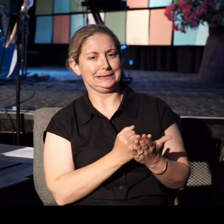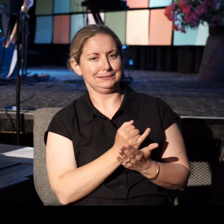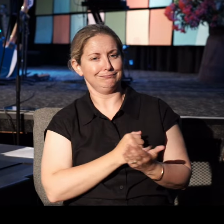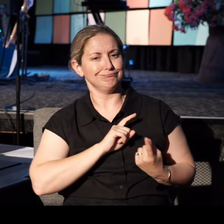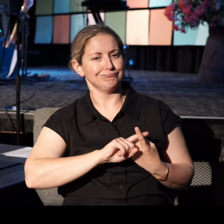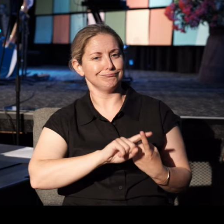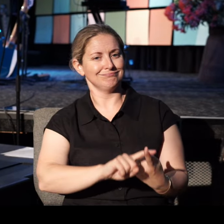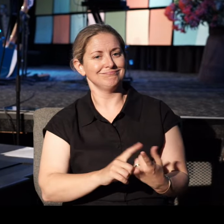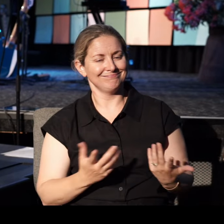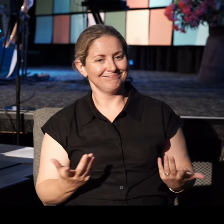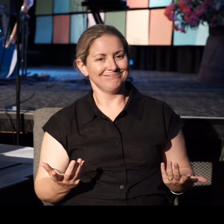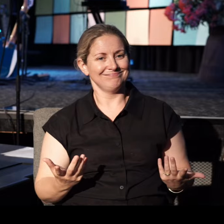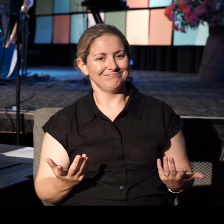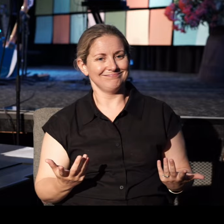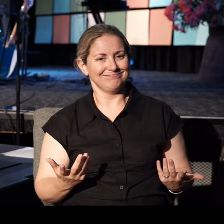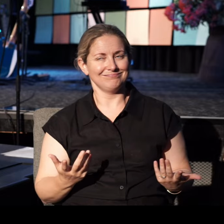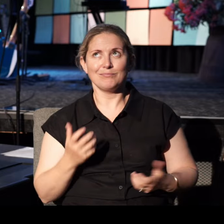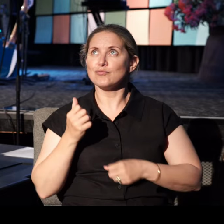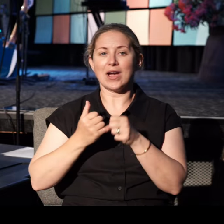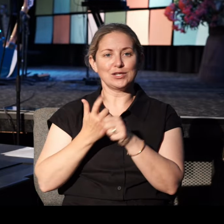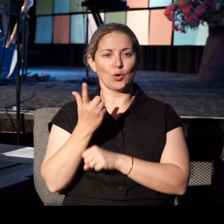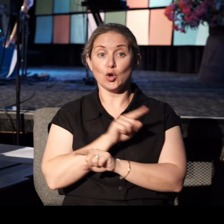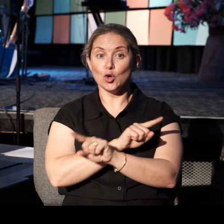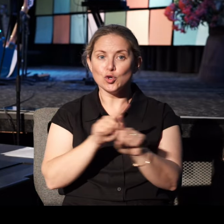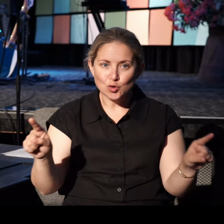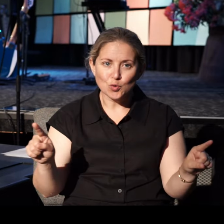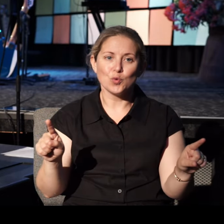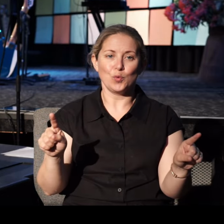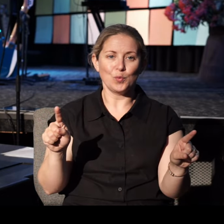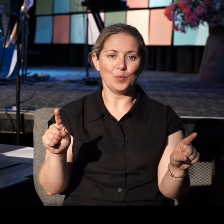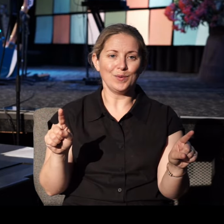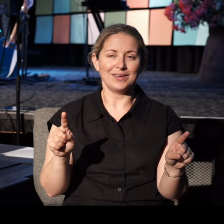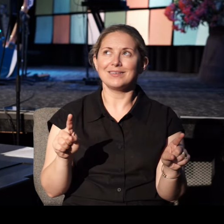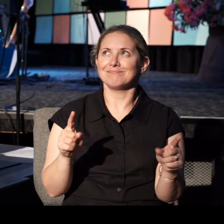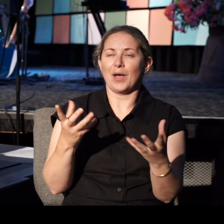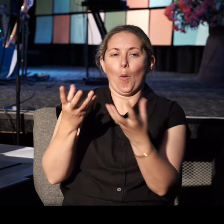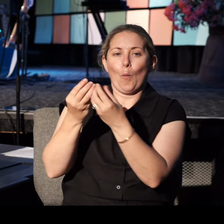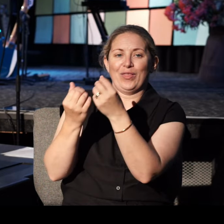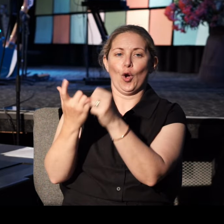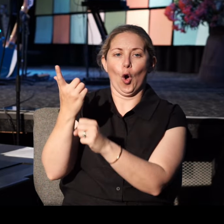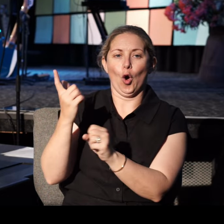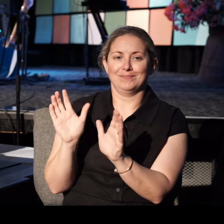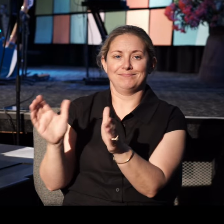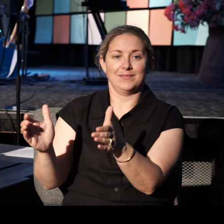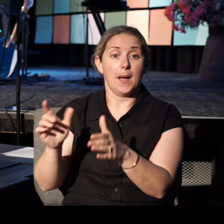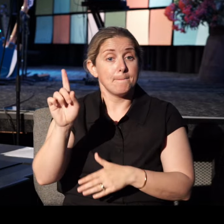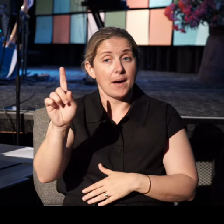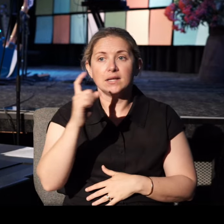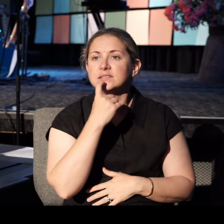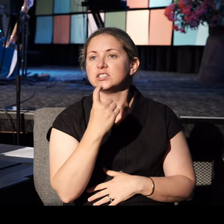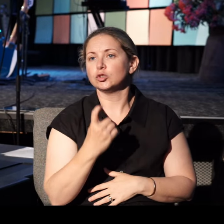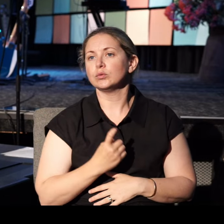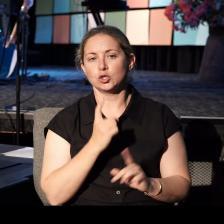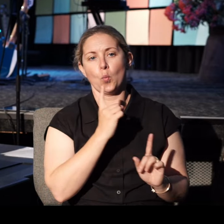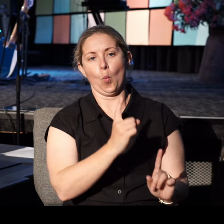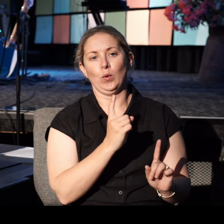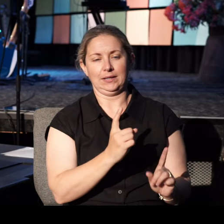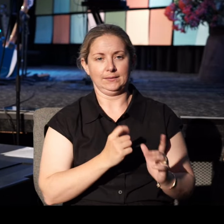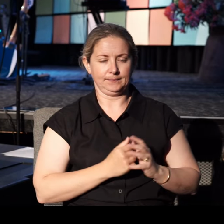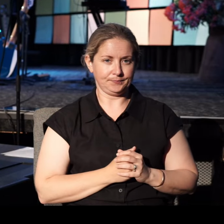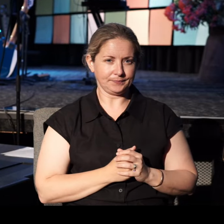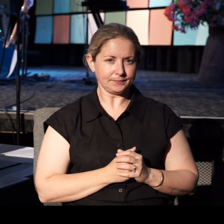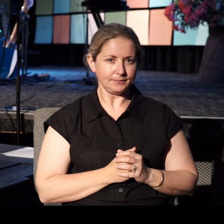The two things at once. Praise God, you're a child. He has you. But I do want to offer a warning, a serious warning,